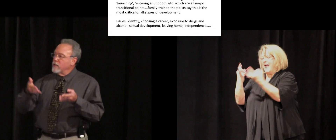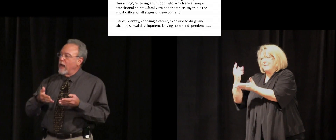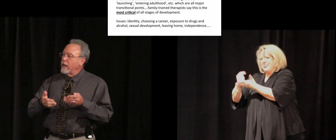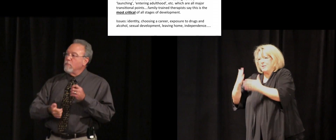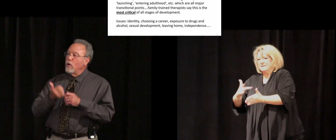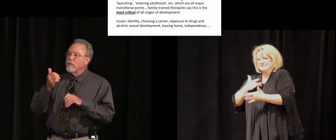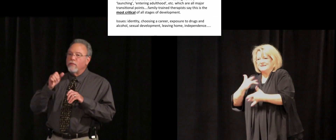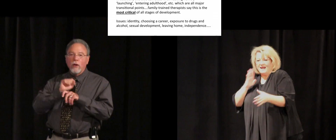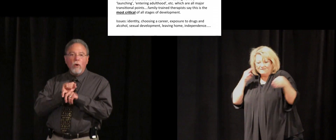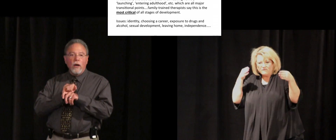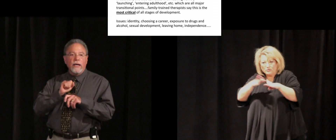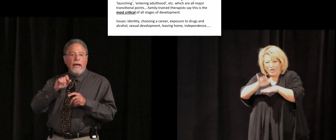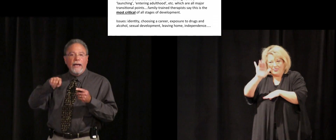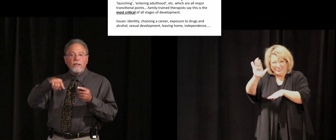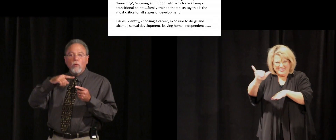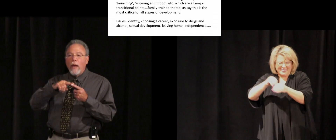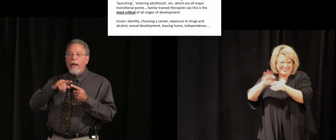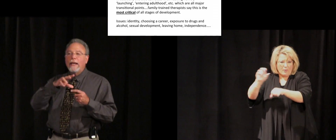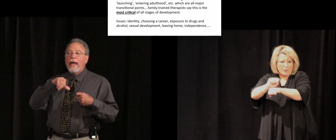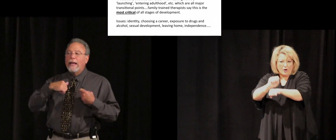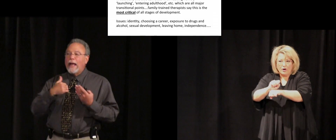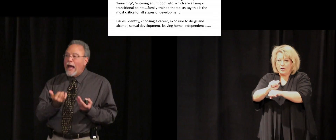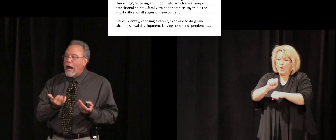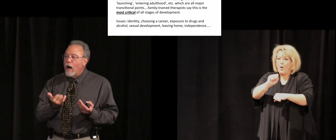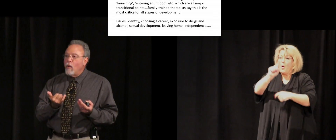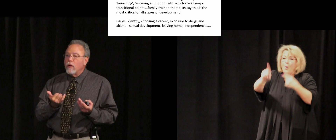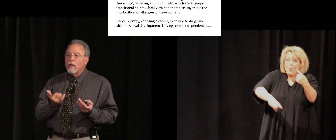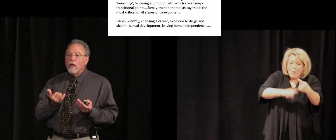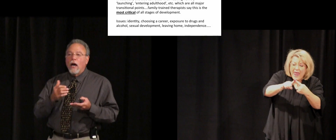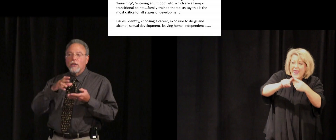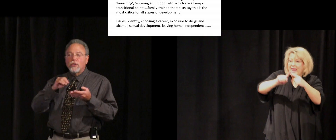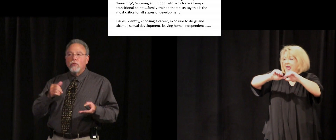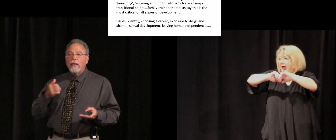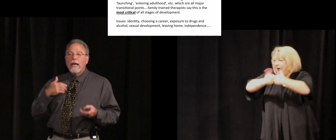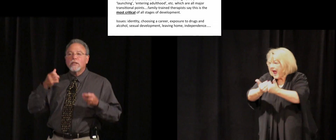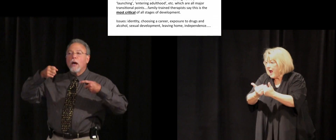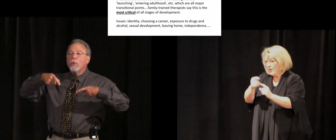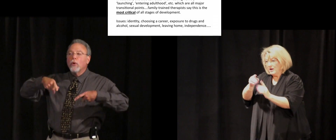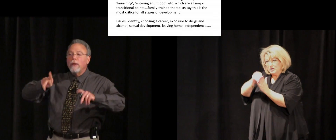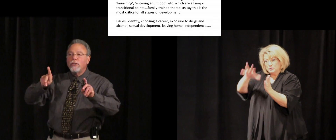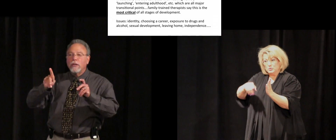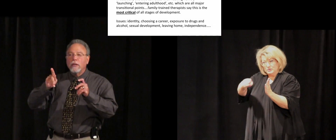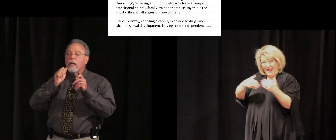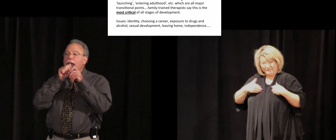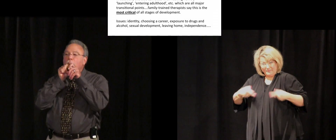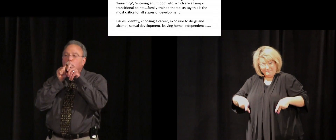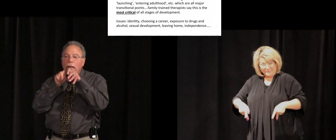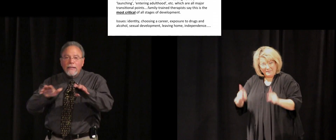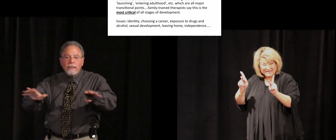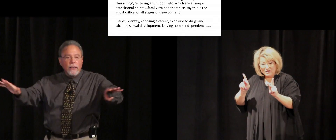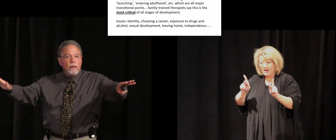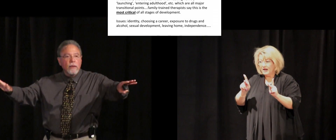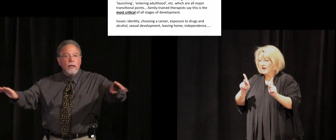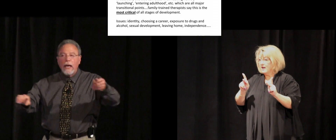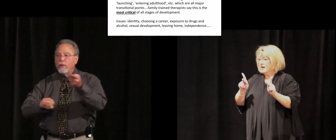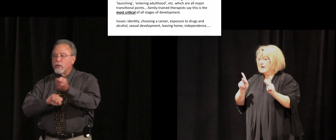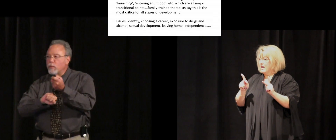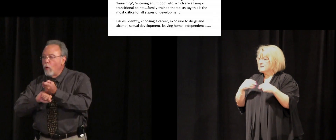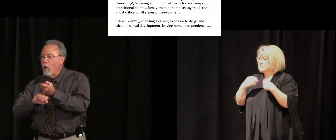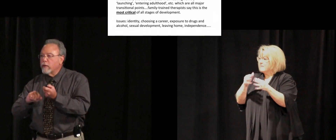but I want to make the connection here, that having our students that we work with develop emotionally so they